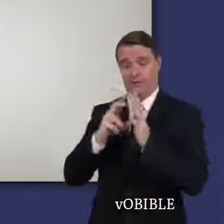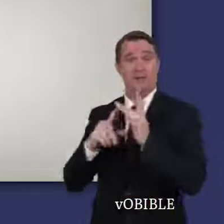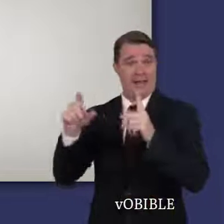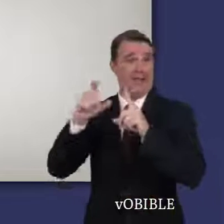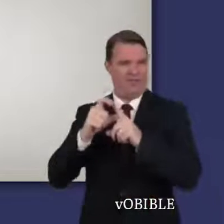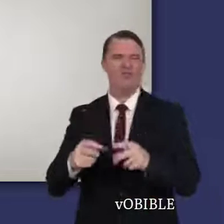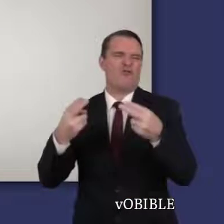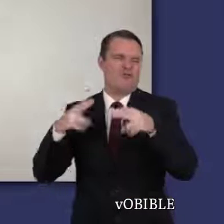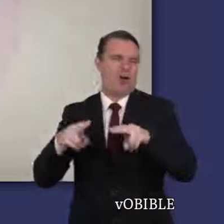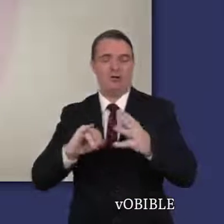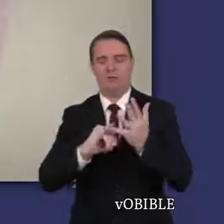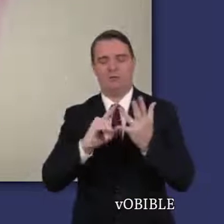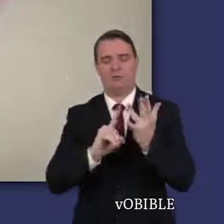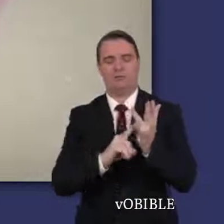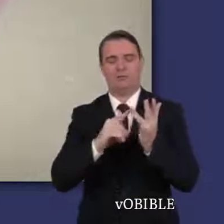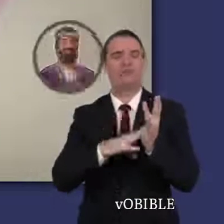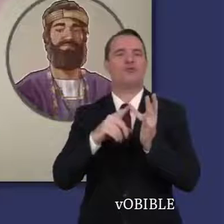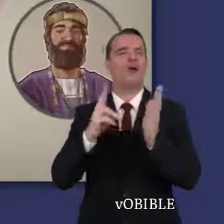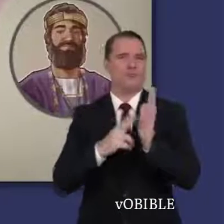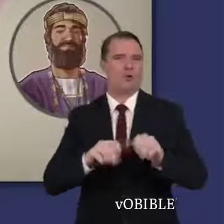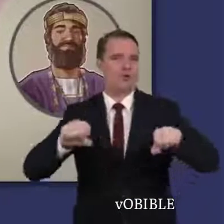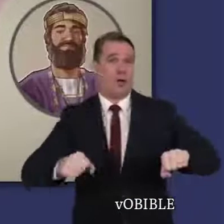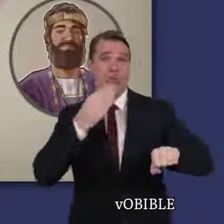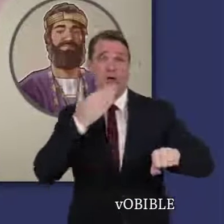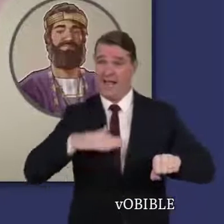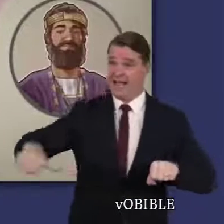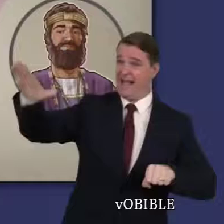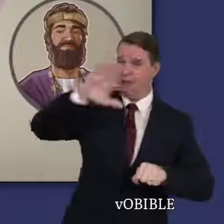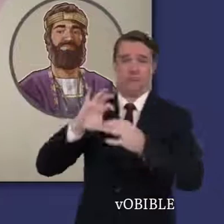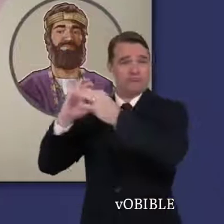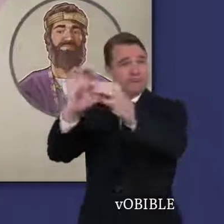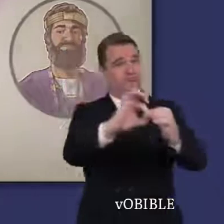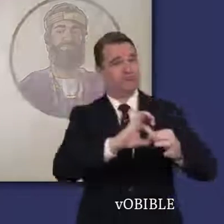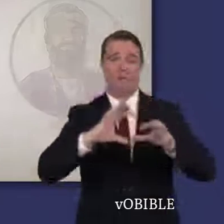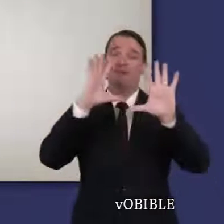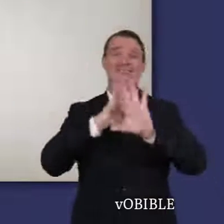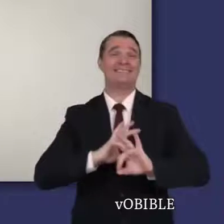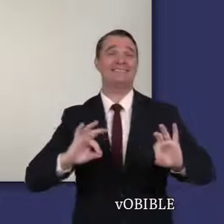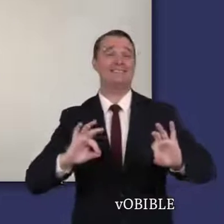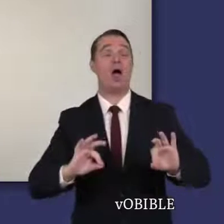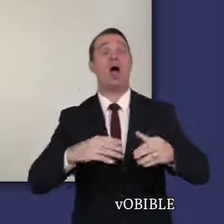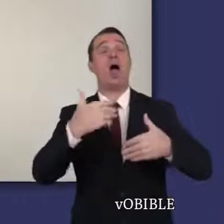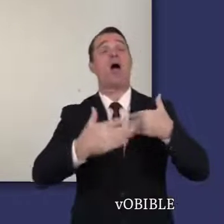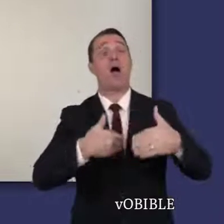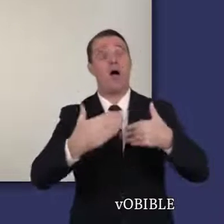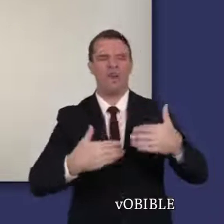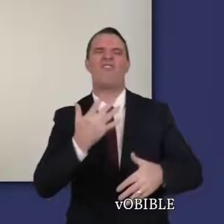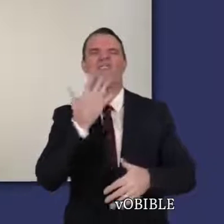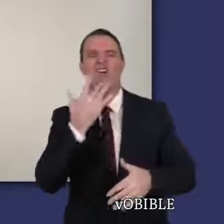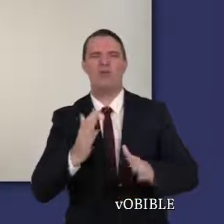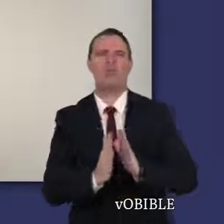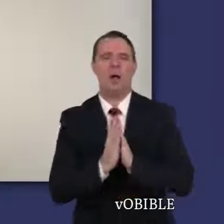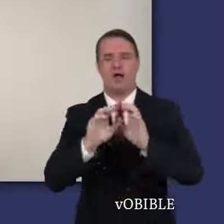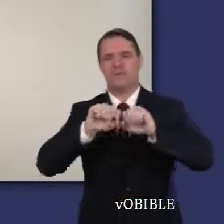death of King David, Israel enjoys peace and prosperity under Solomon's rule. In the second part,